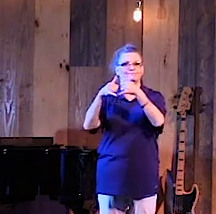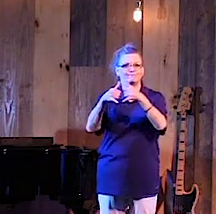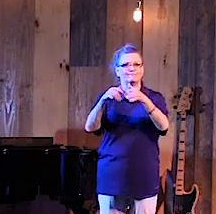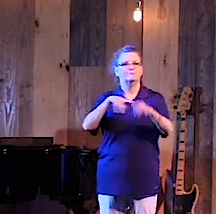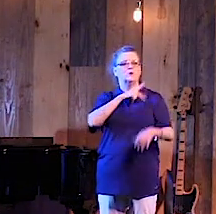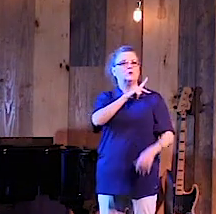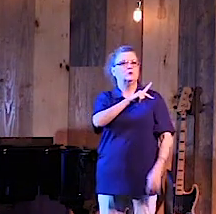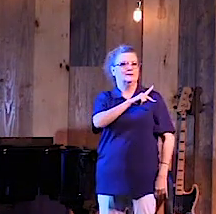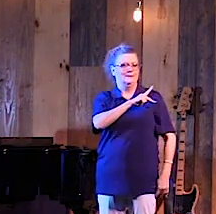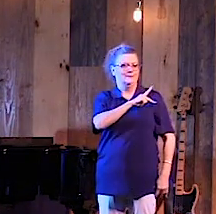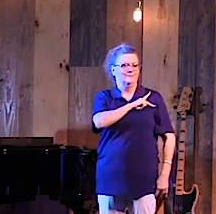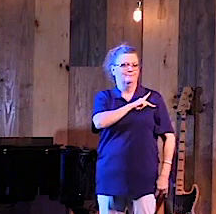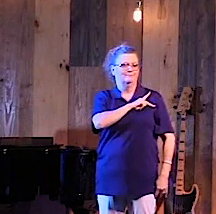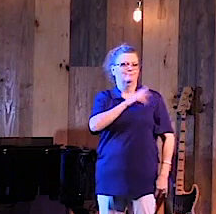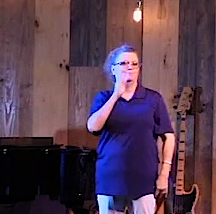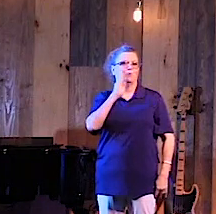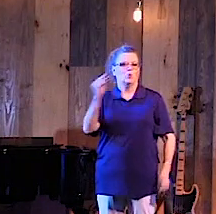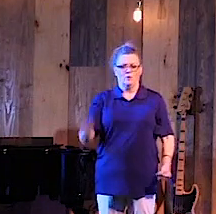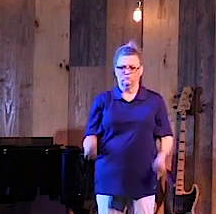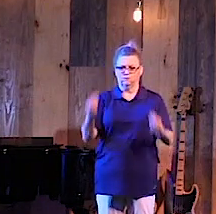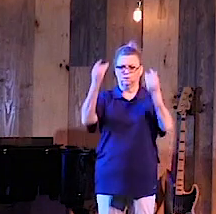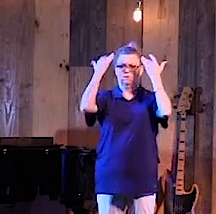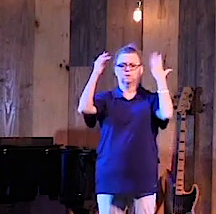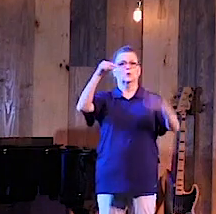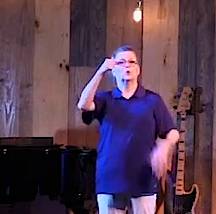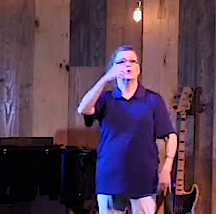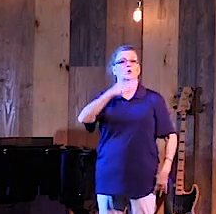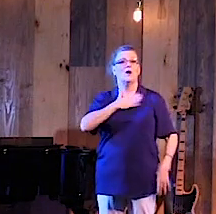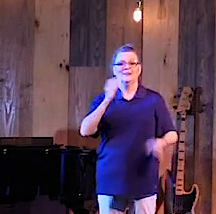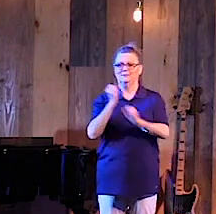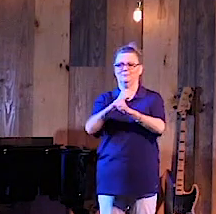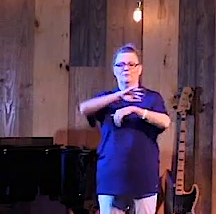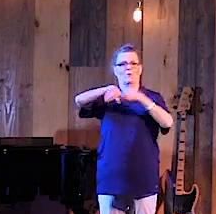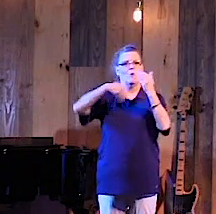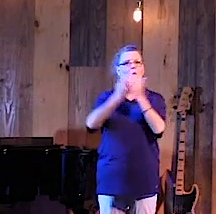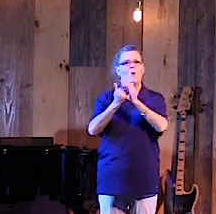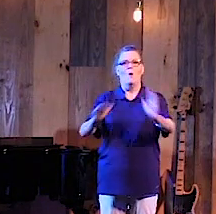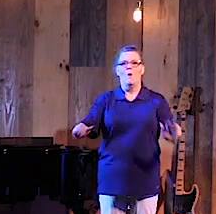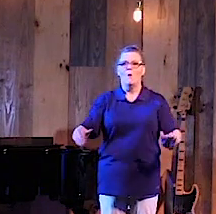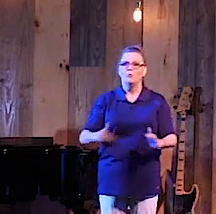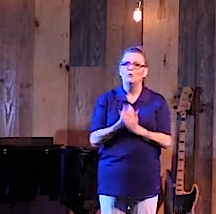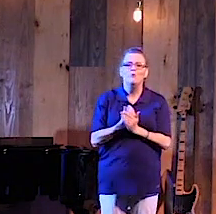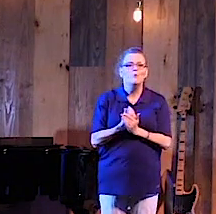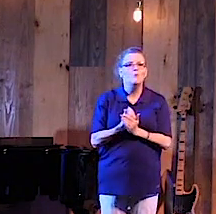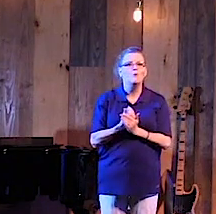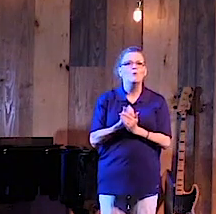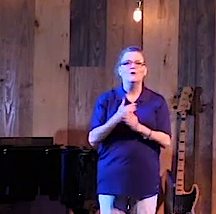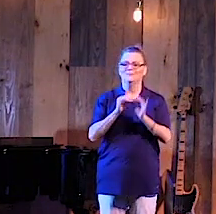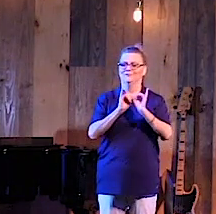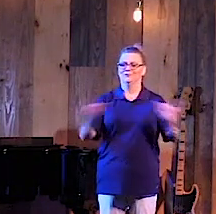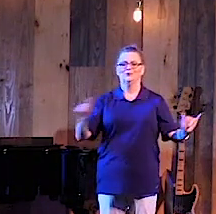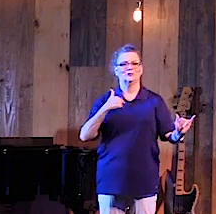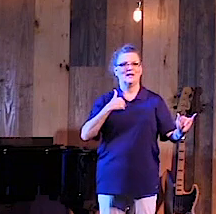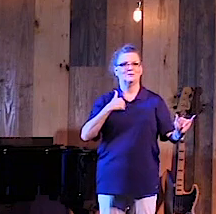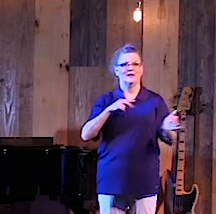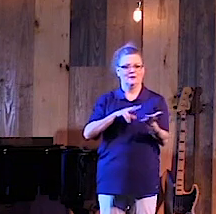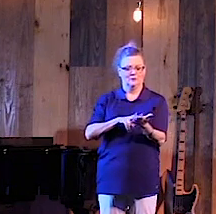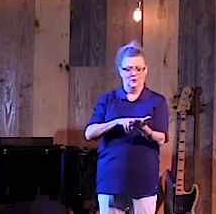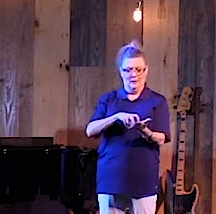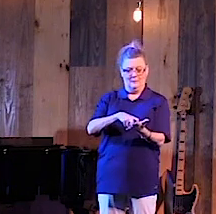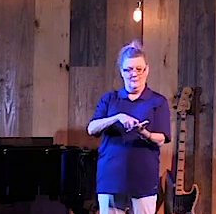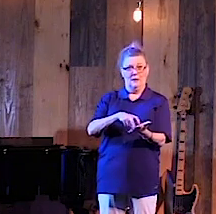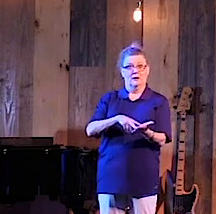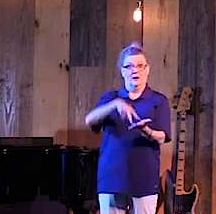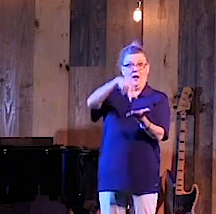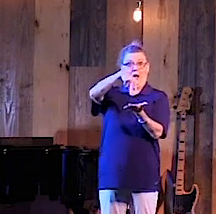personally. God will cover you with grace and make everything new. Just like me, when I got off my knees that day, I told you I was a